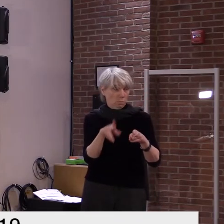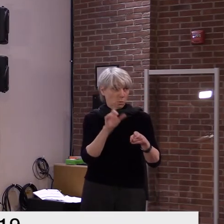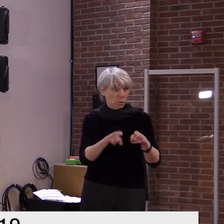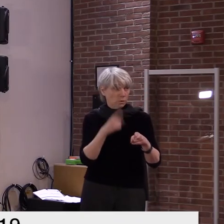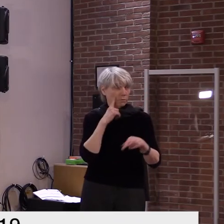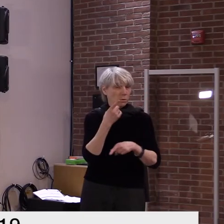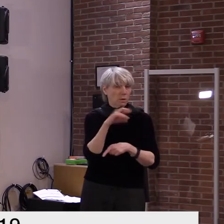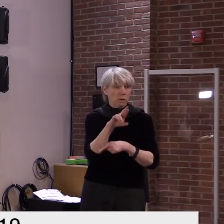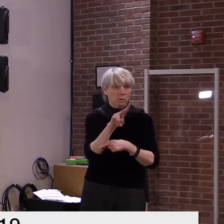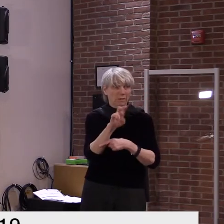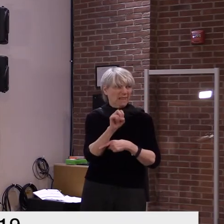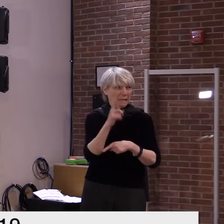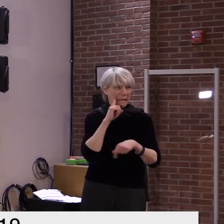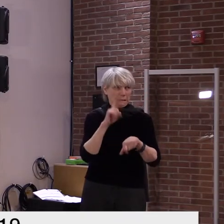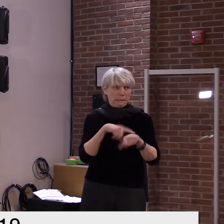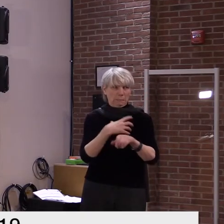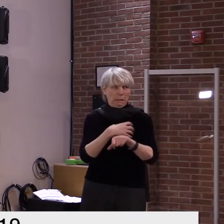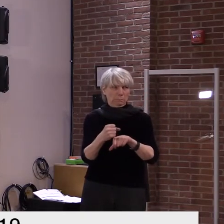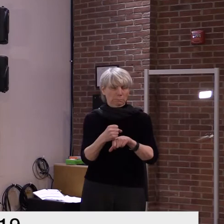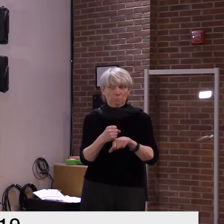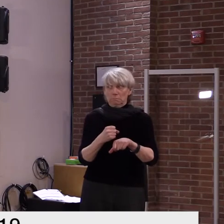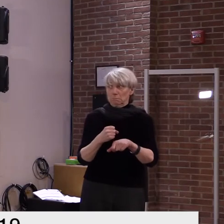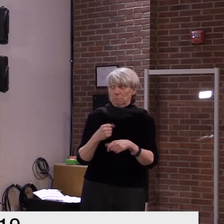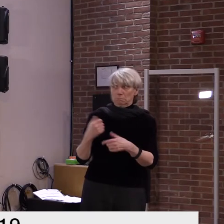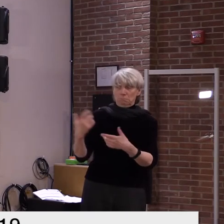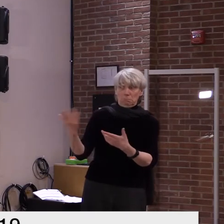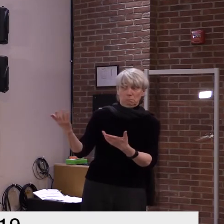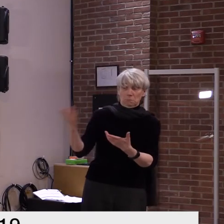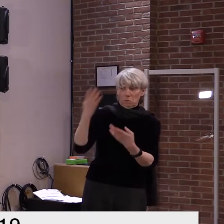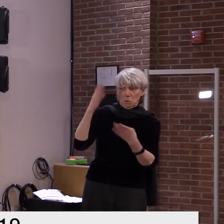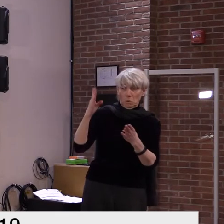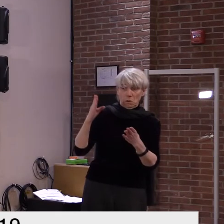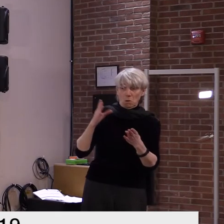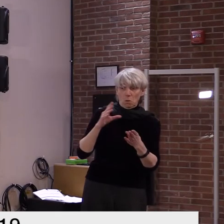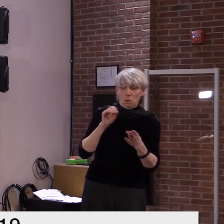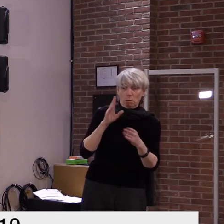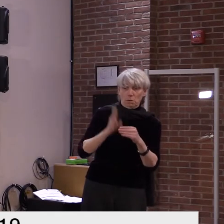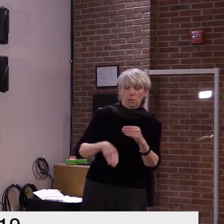Dr. Levine, but I've used up my time. So if he wants to take it, otherwise I'm done.